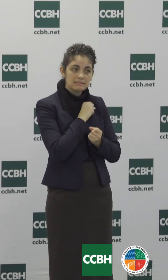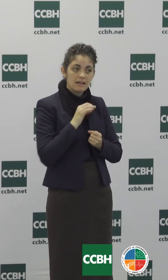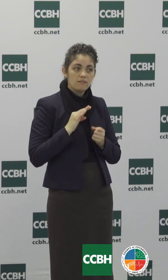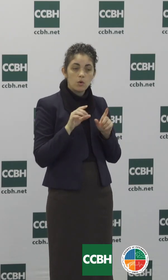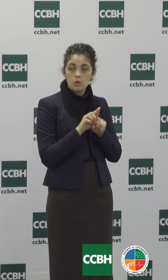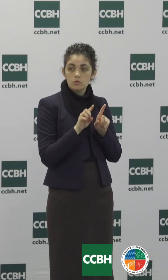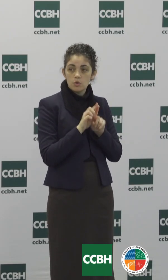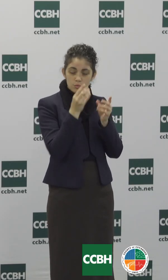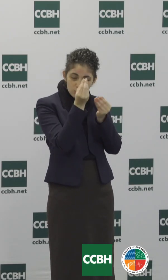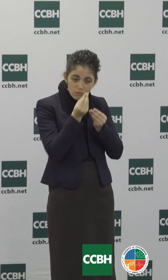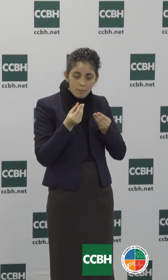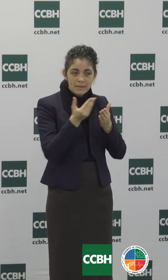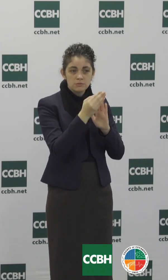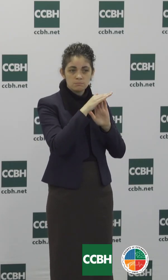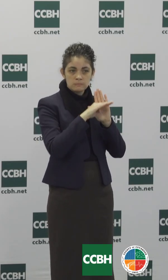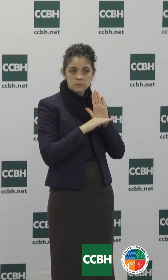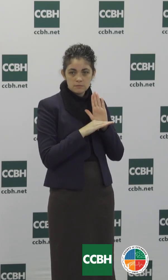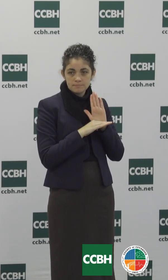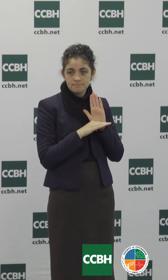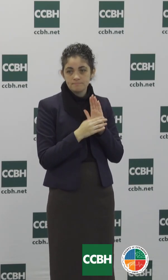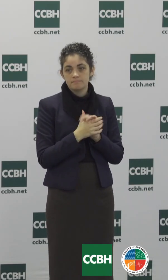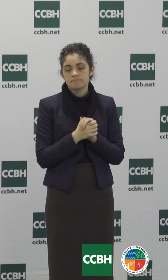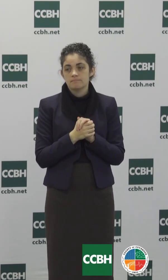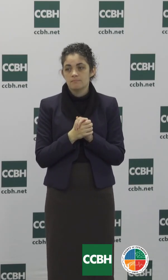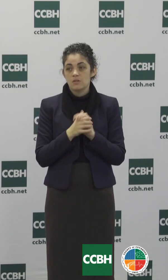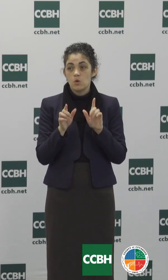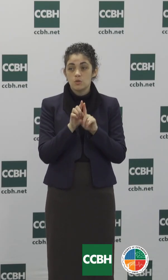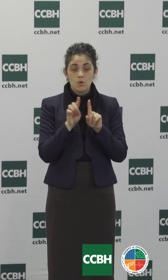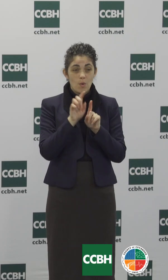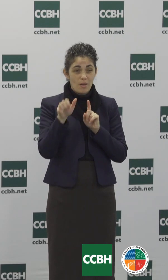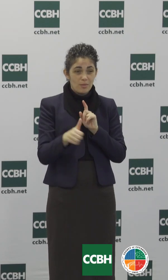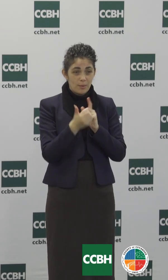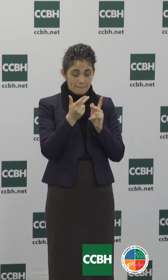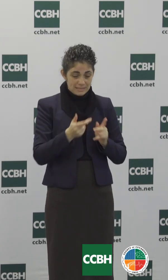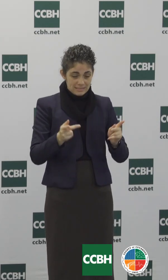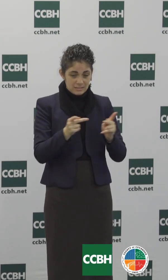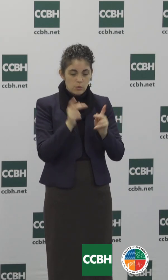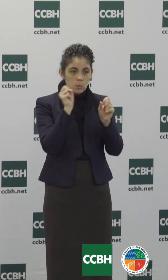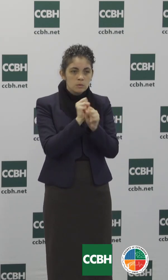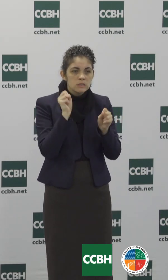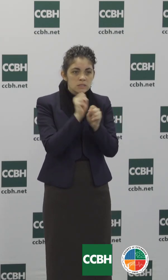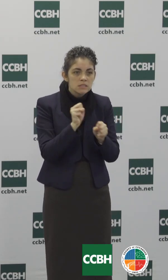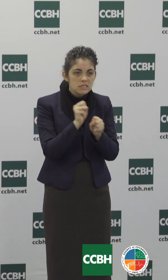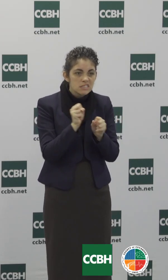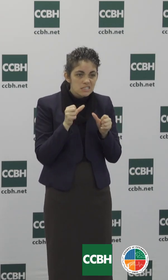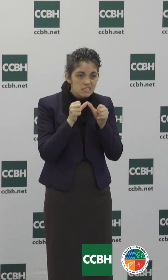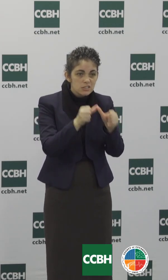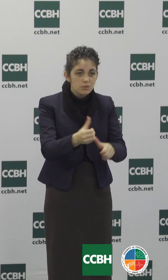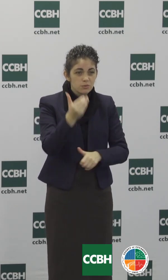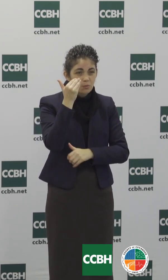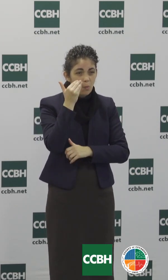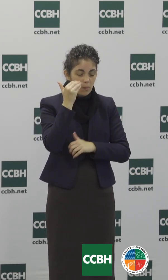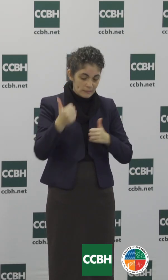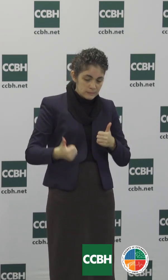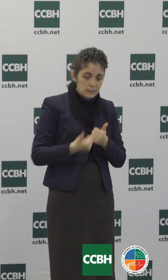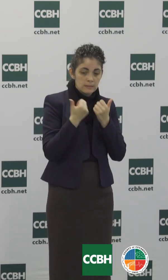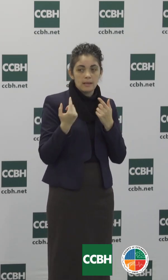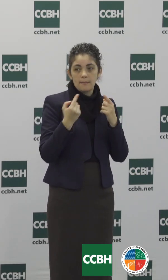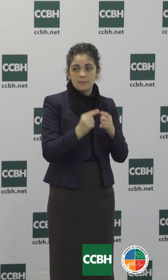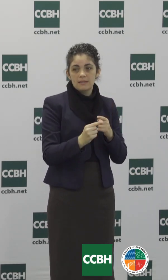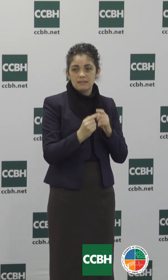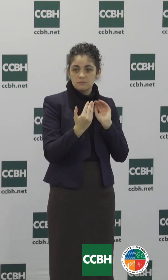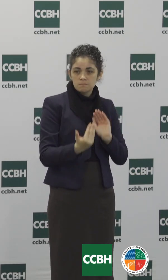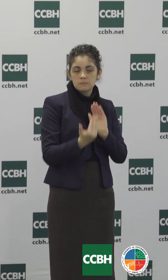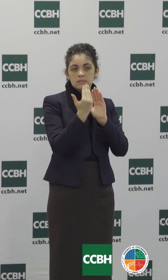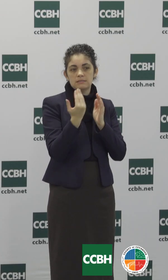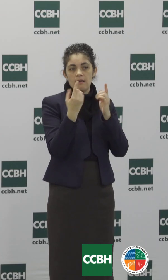this information is shared. These and other institutions and their staff have been working hard to address these challenges that they've been